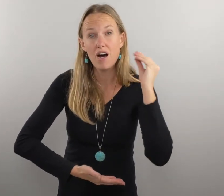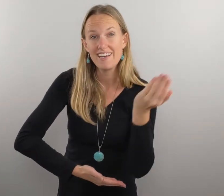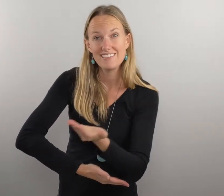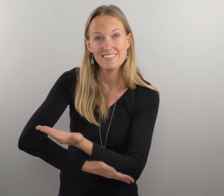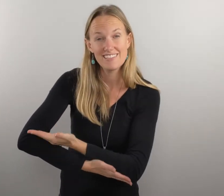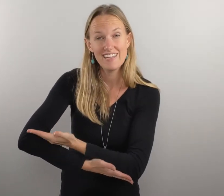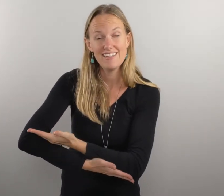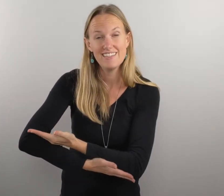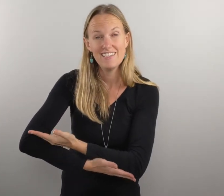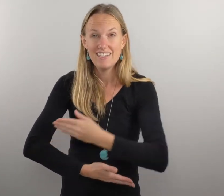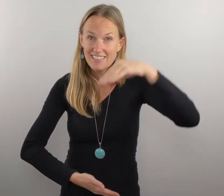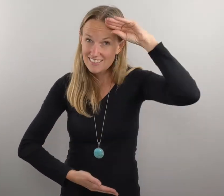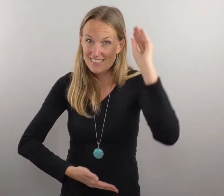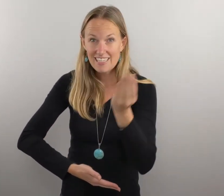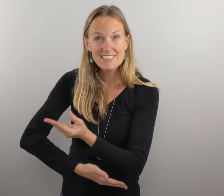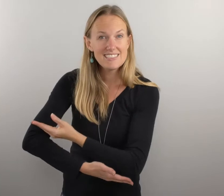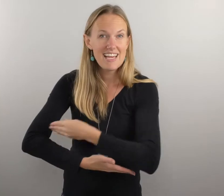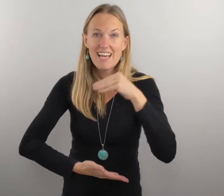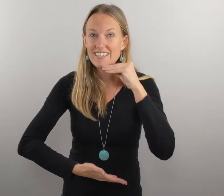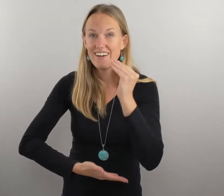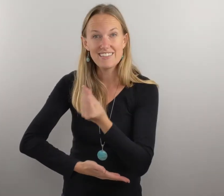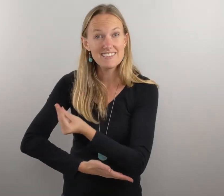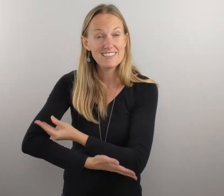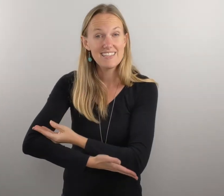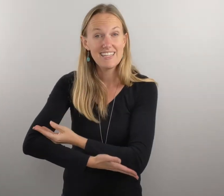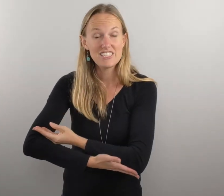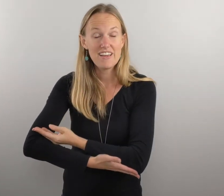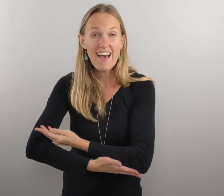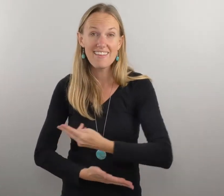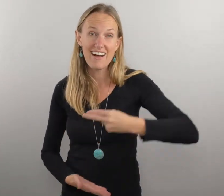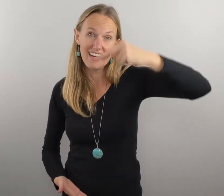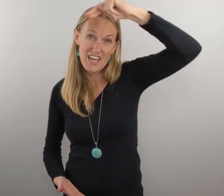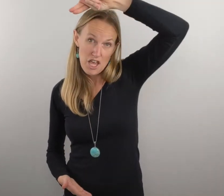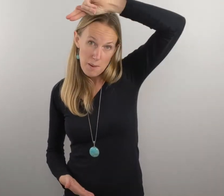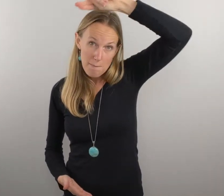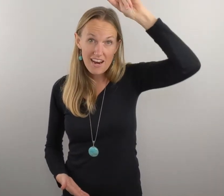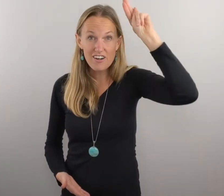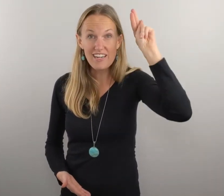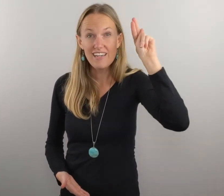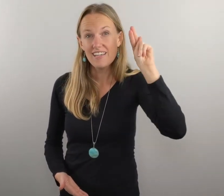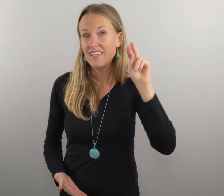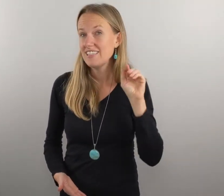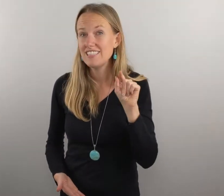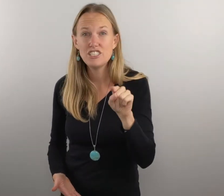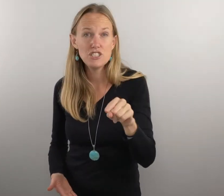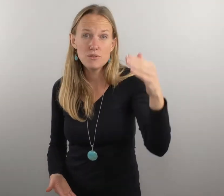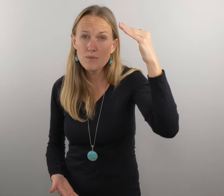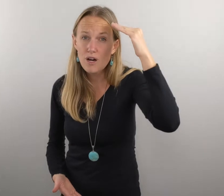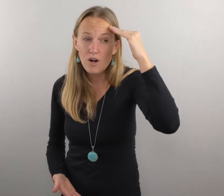bonnet, okay? Sons and daughters. Let's try that line. Mary, did you